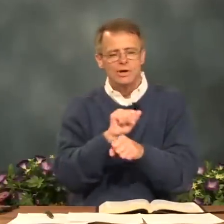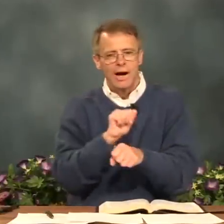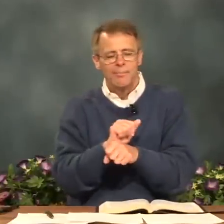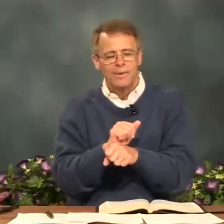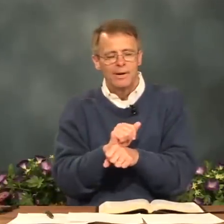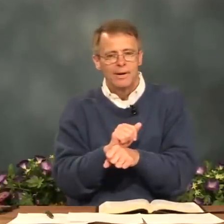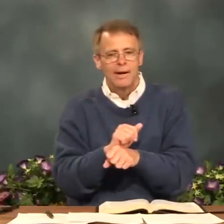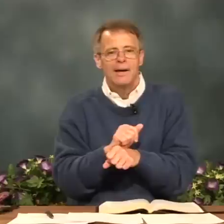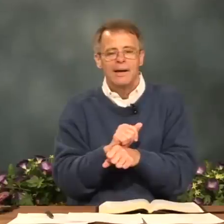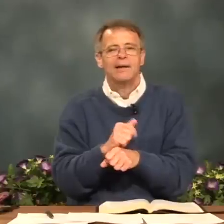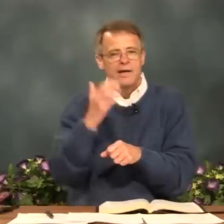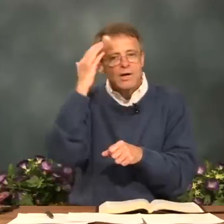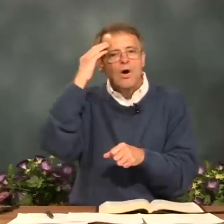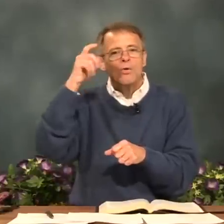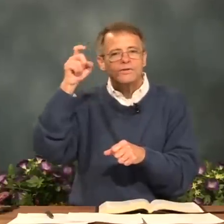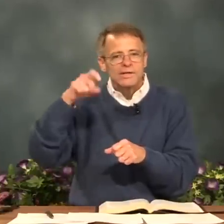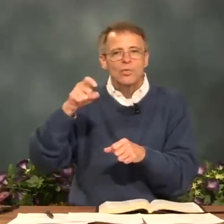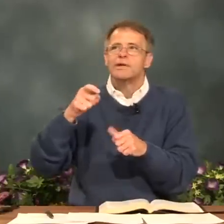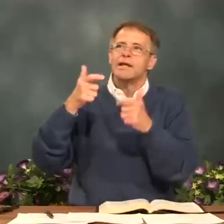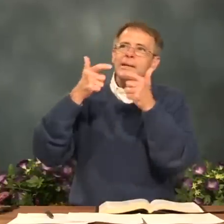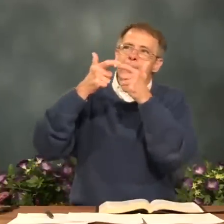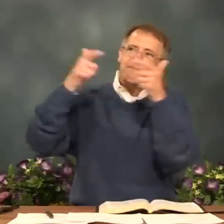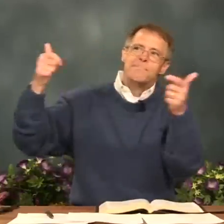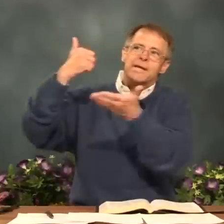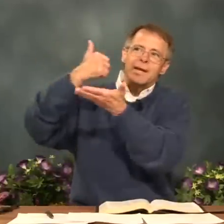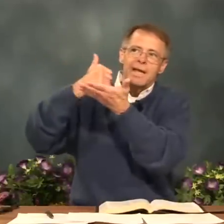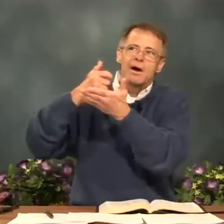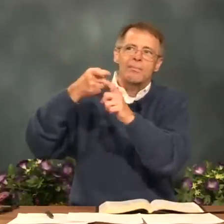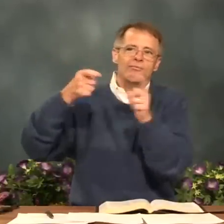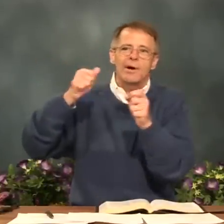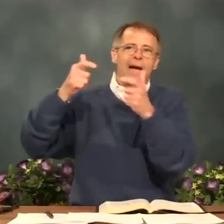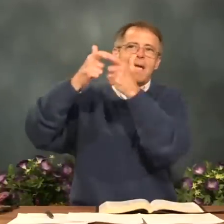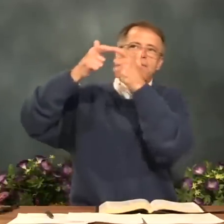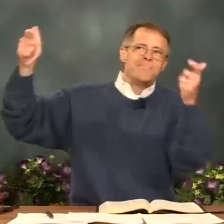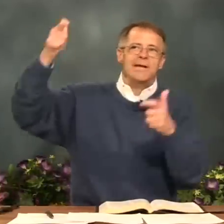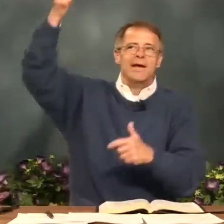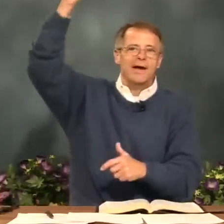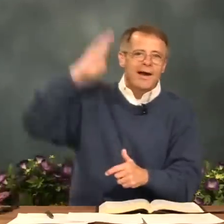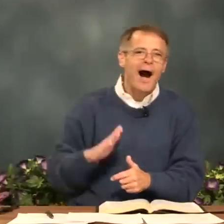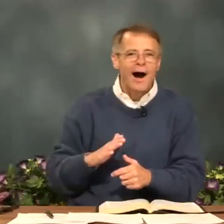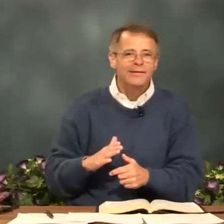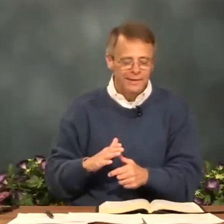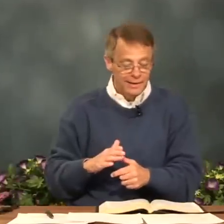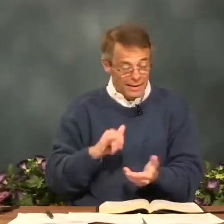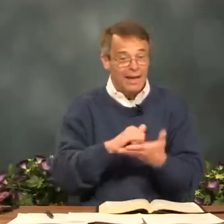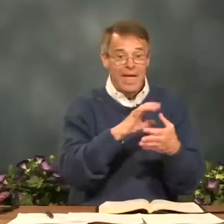job, and he knows he's going to need big help from a big God. And that's